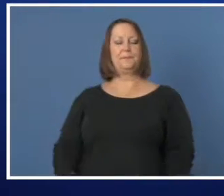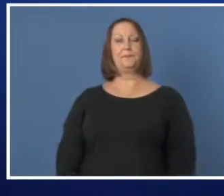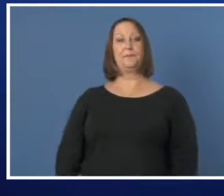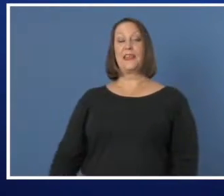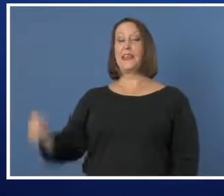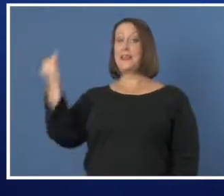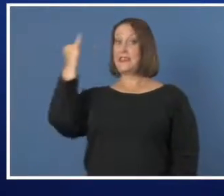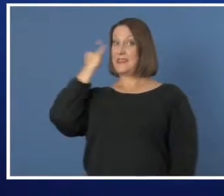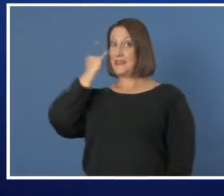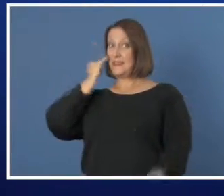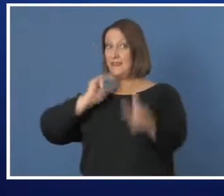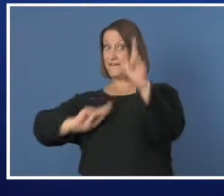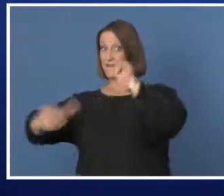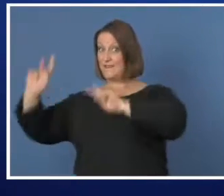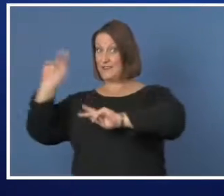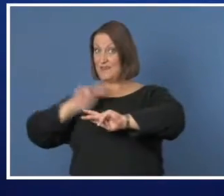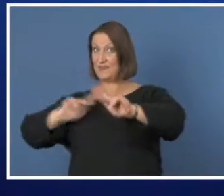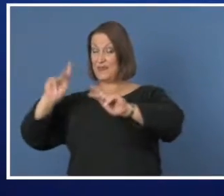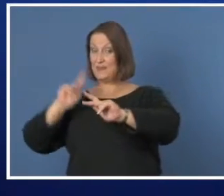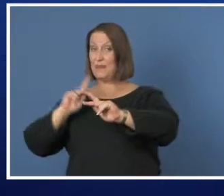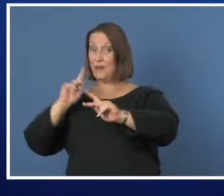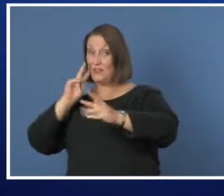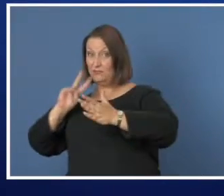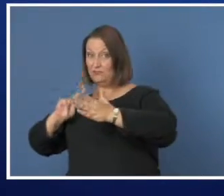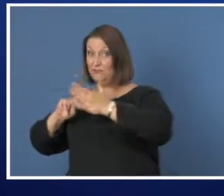treatment patients with